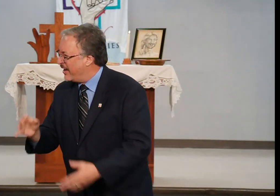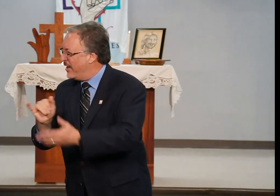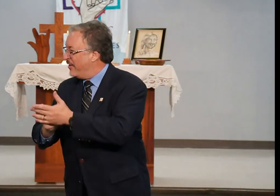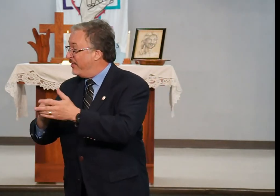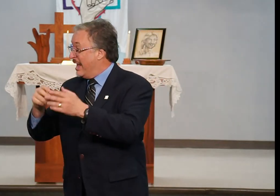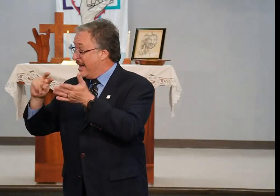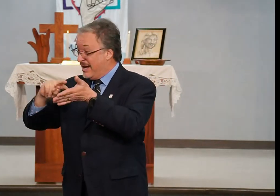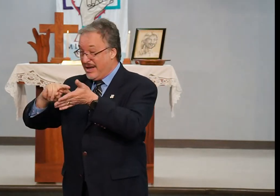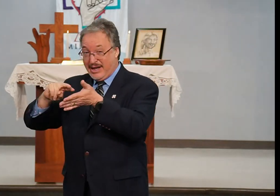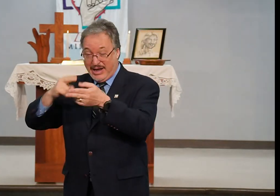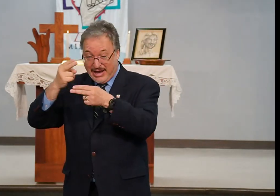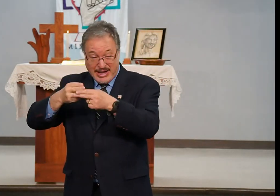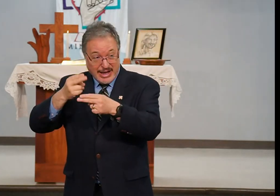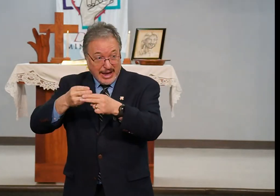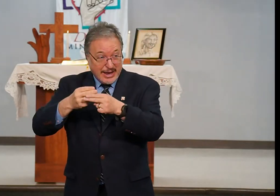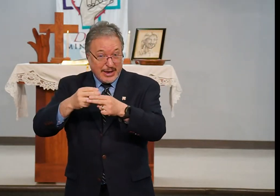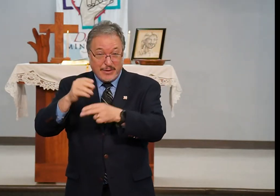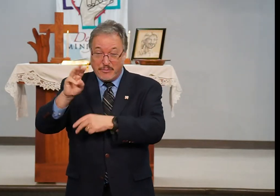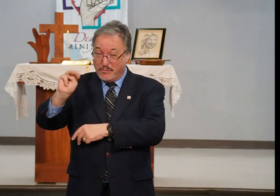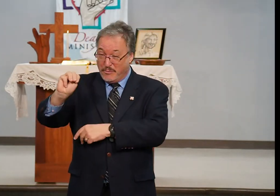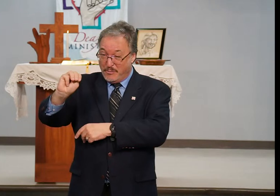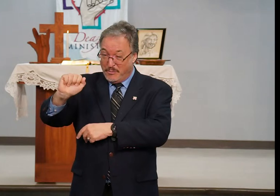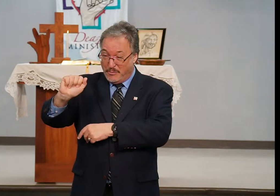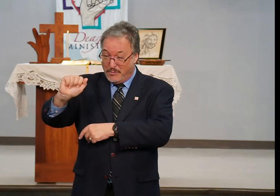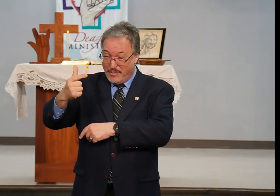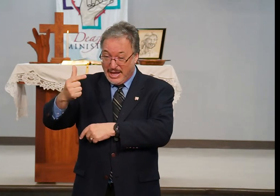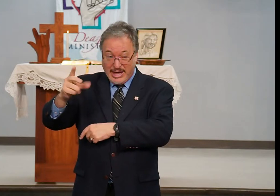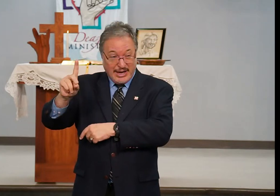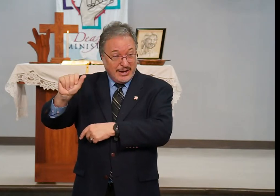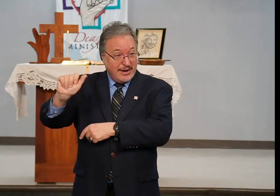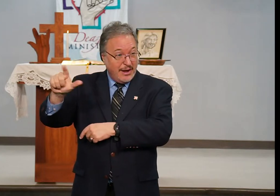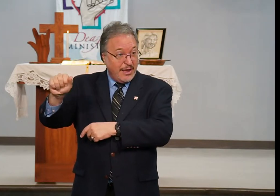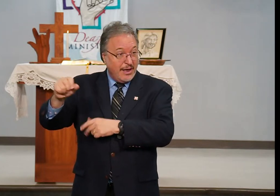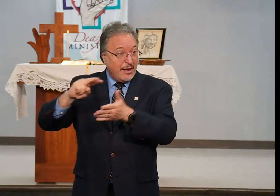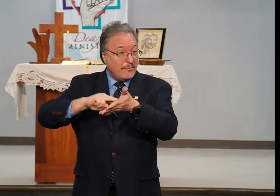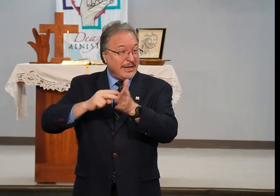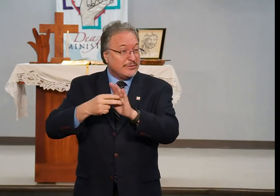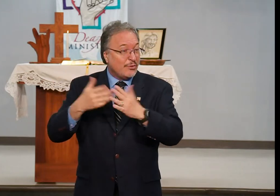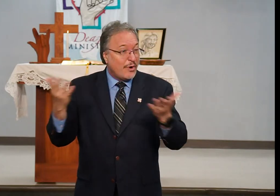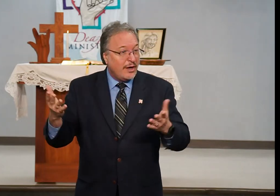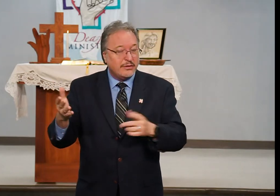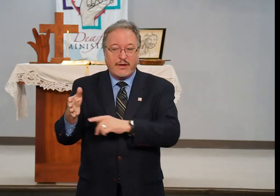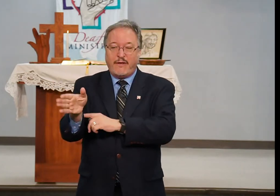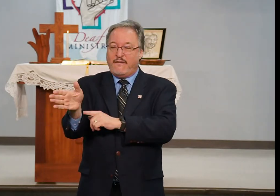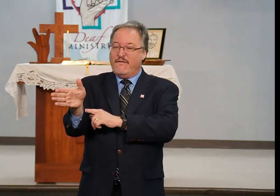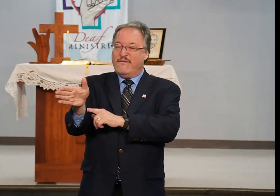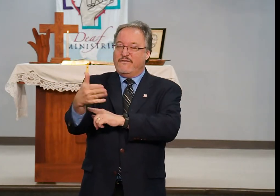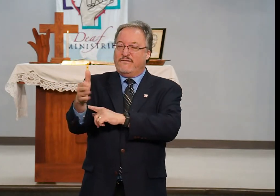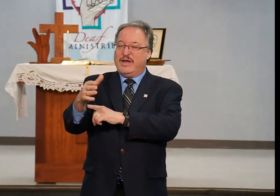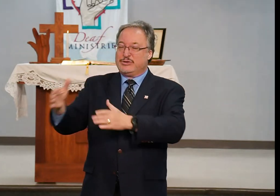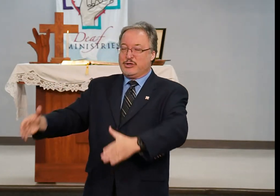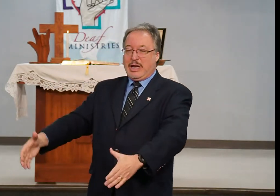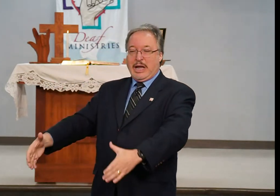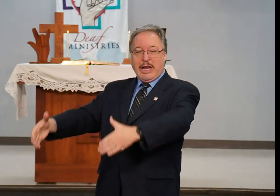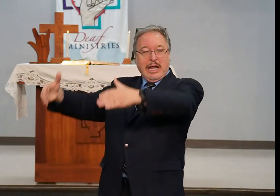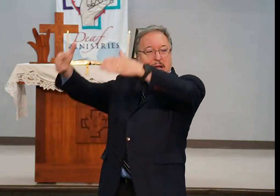Magdala. And what's so interesting is the name of the town, Magdala, actually